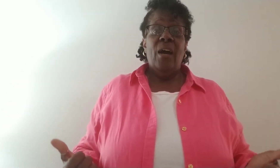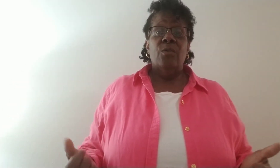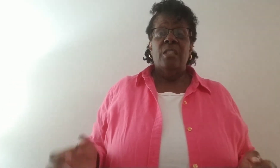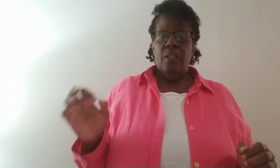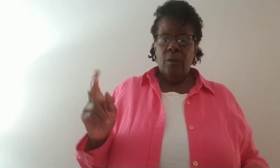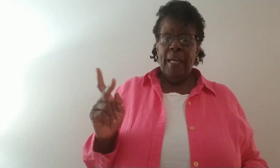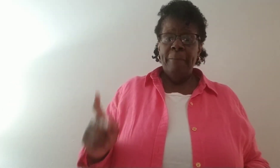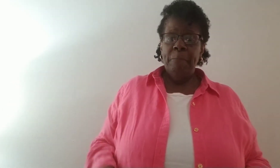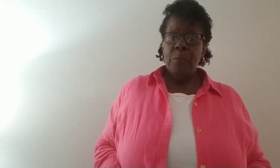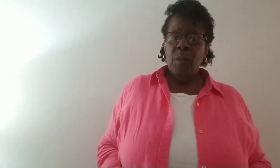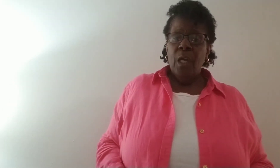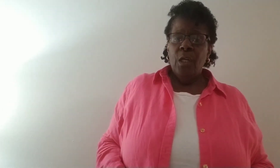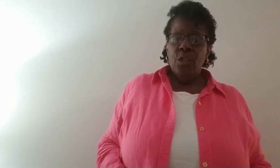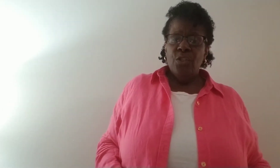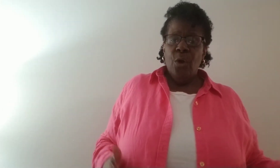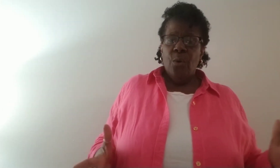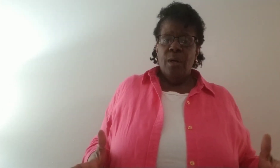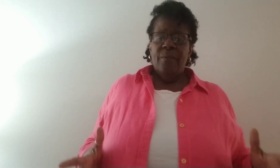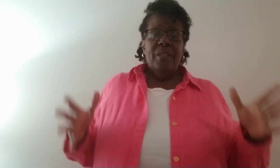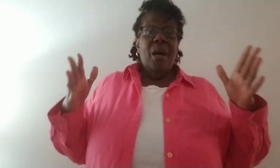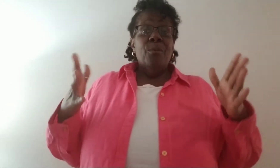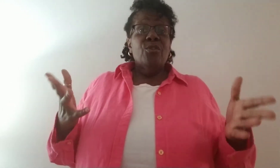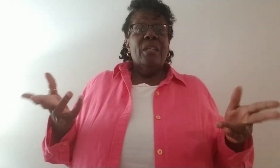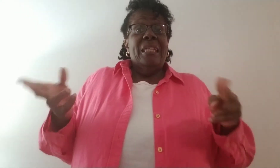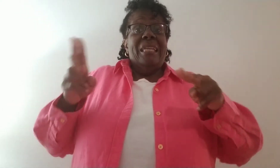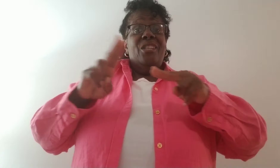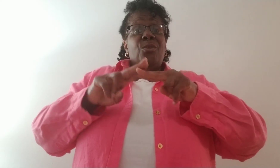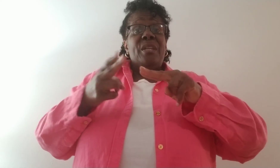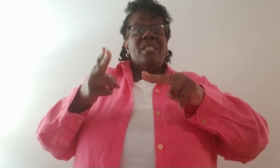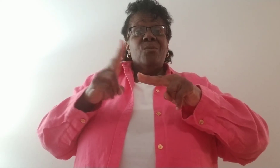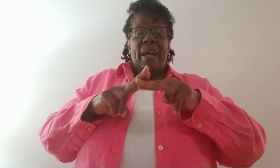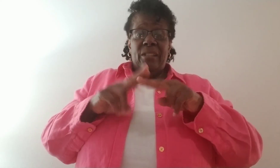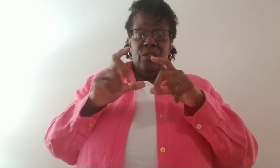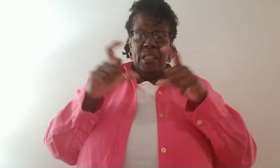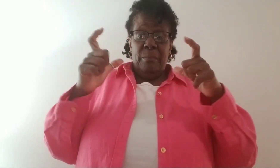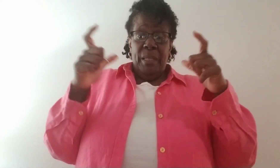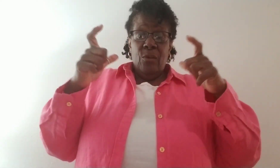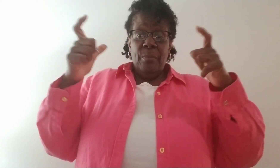thousands, okay? So, the numbers are increasing, right? They're getting bigger and bigger.